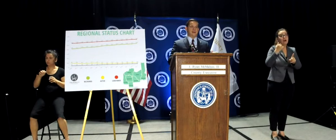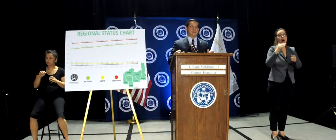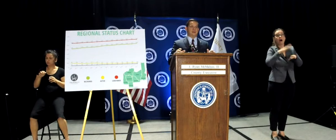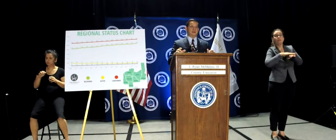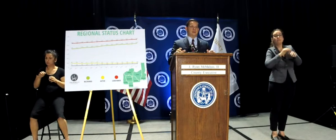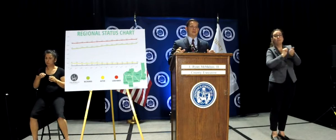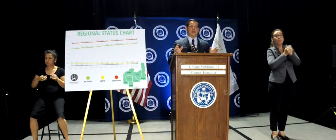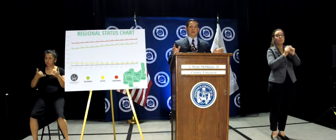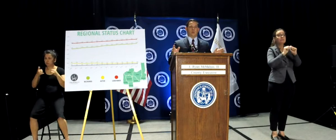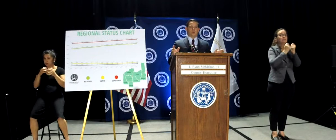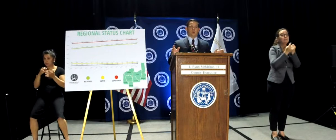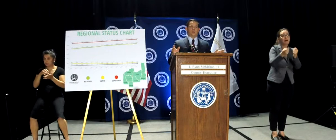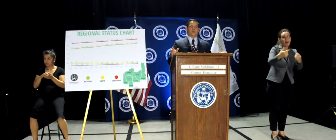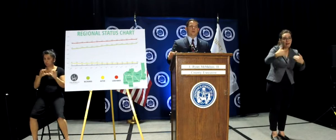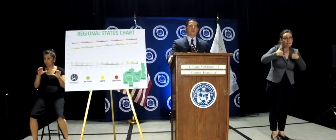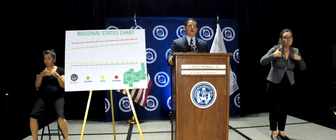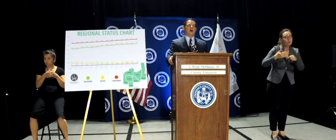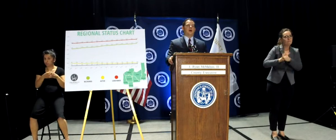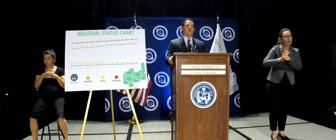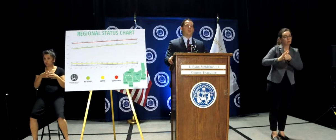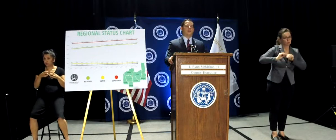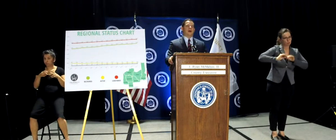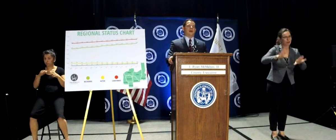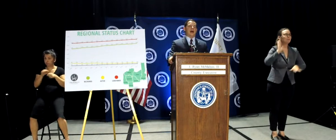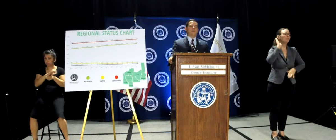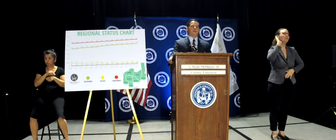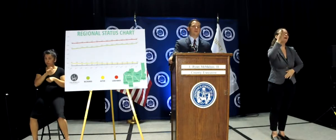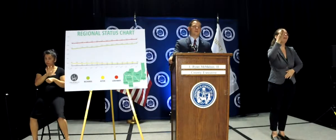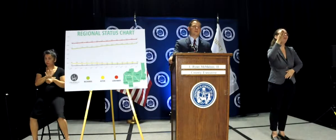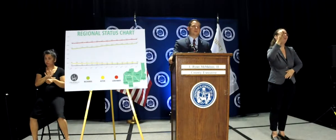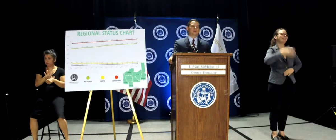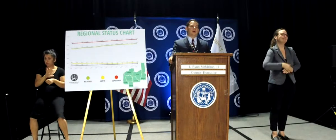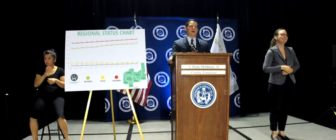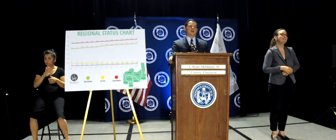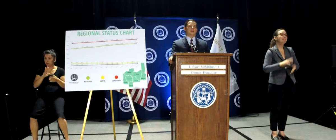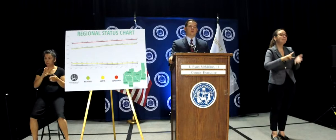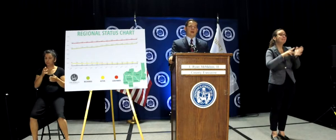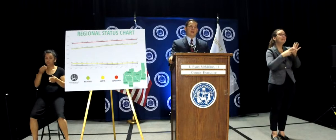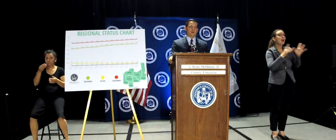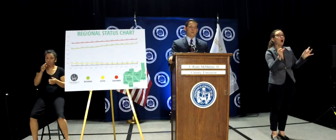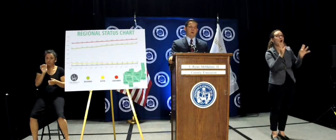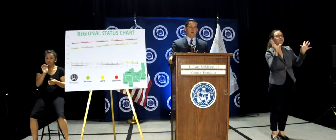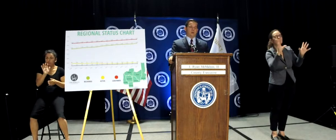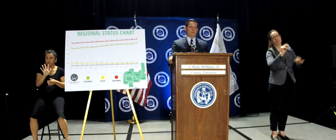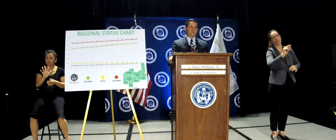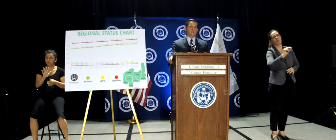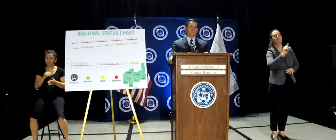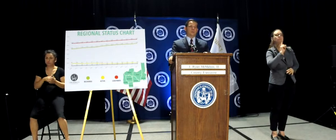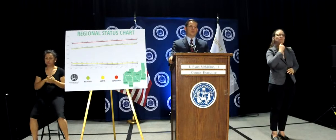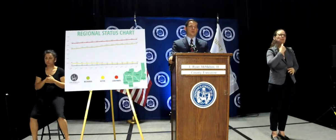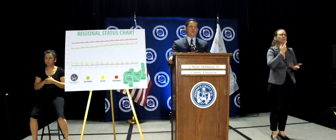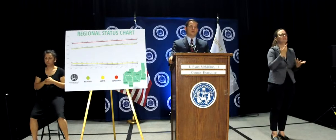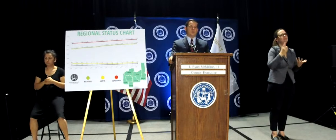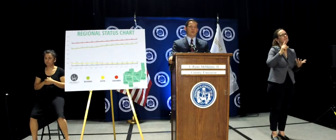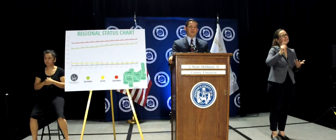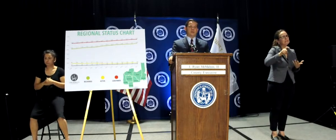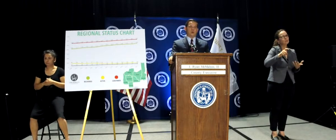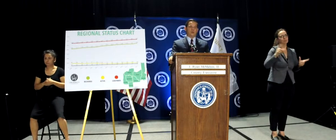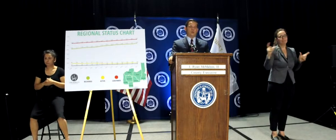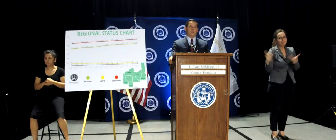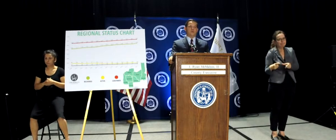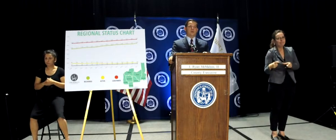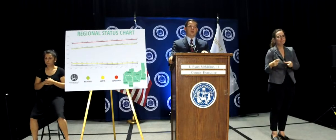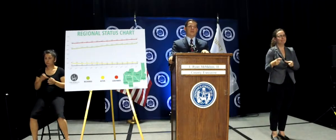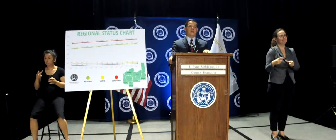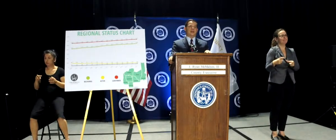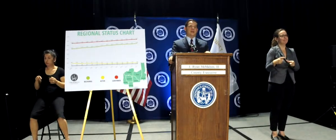That's not the end of the world. What then happens, and a reminder to the public, if someone gets